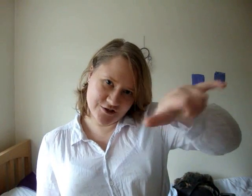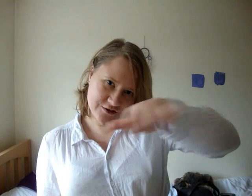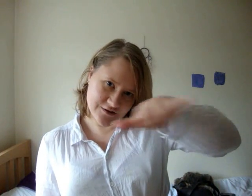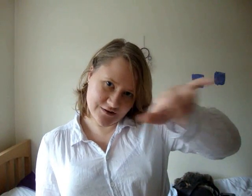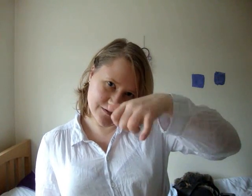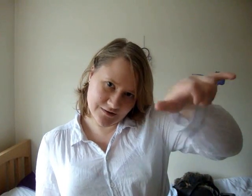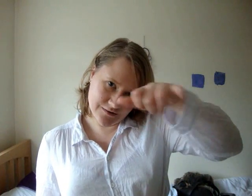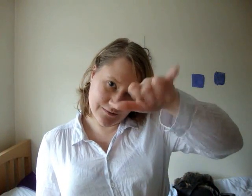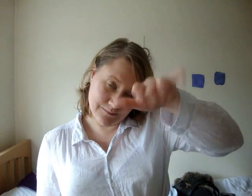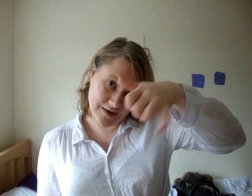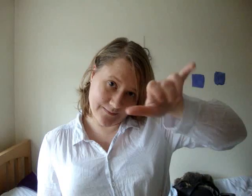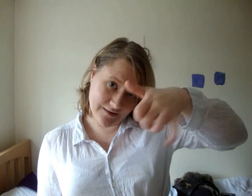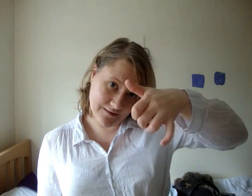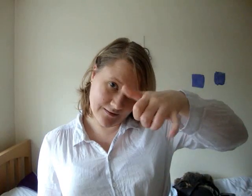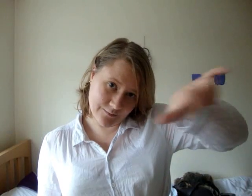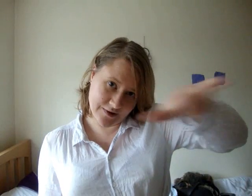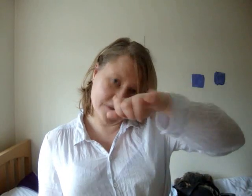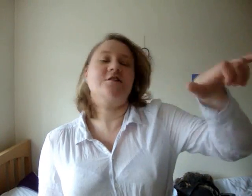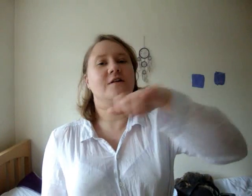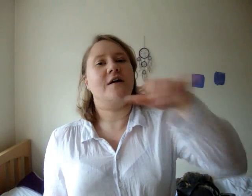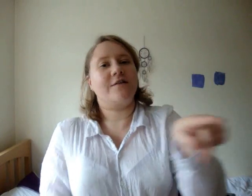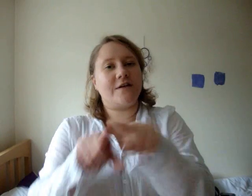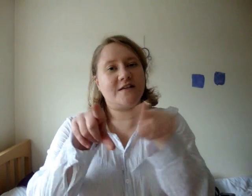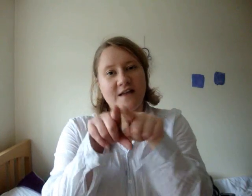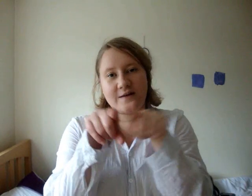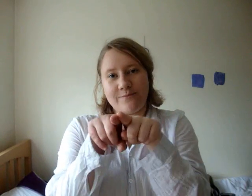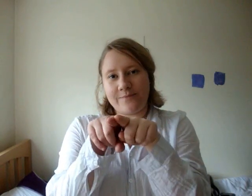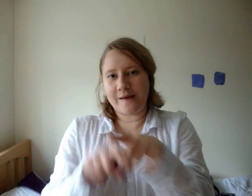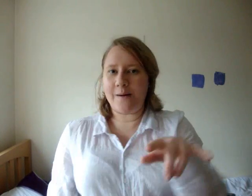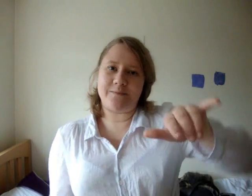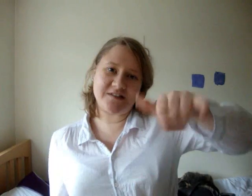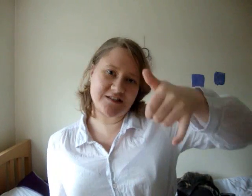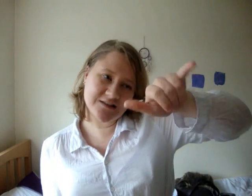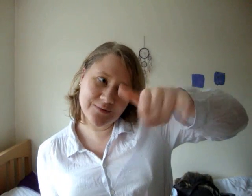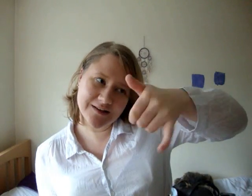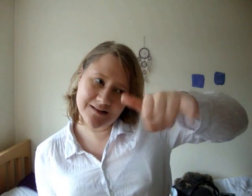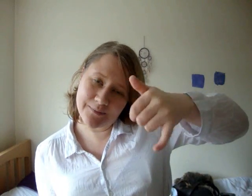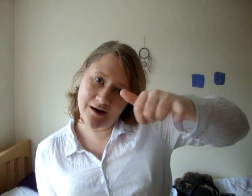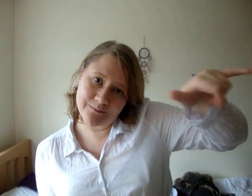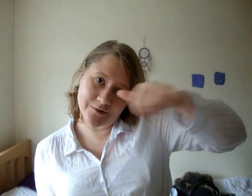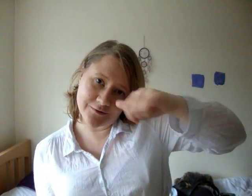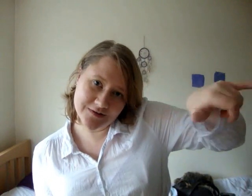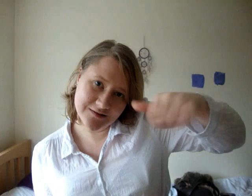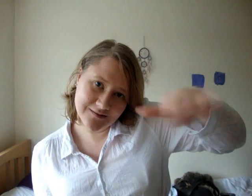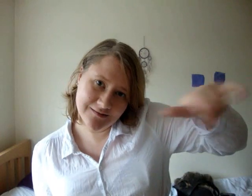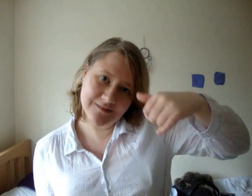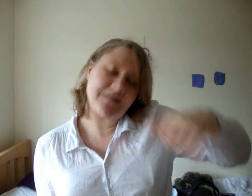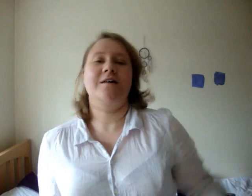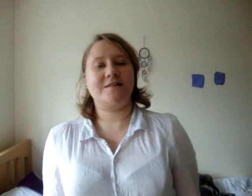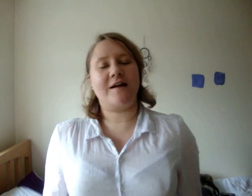Which. Maybe. Which. They're the same, but just the way that the palm moves. Sign